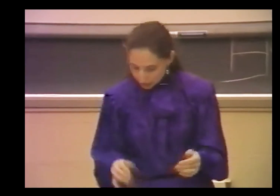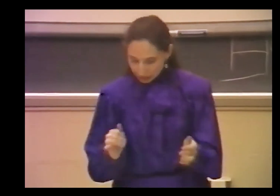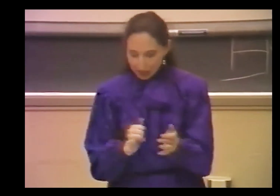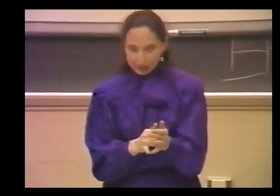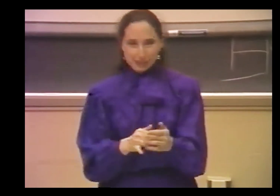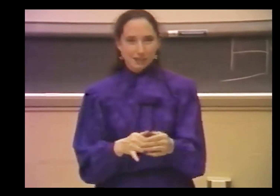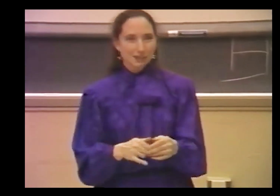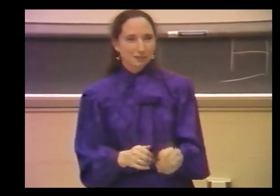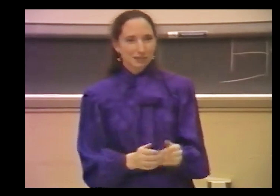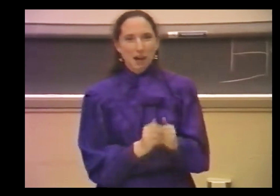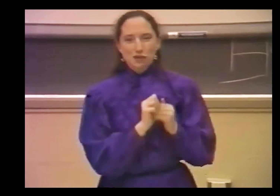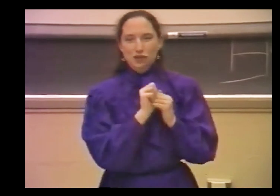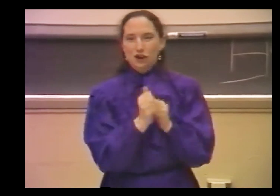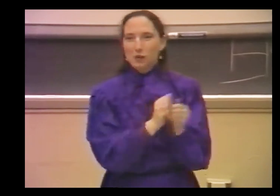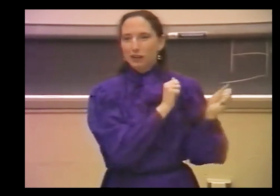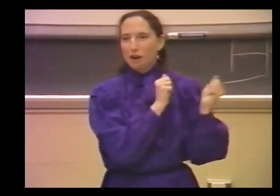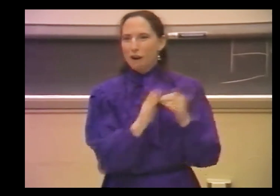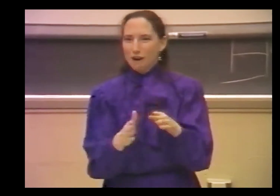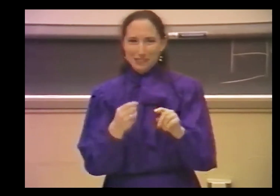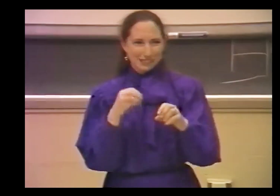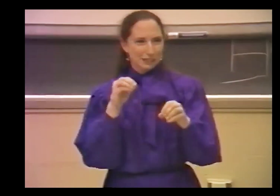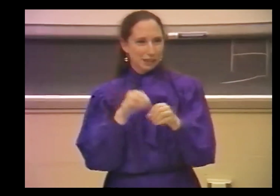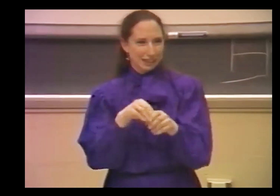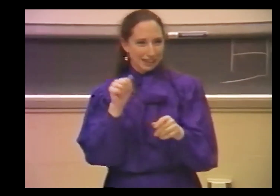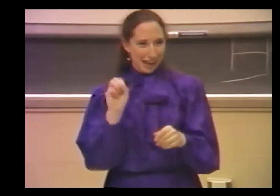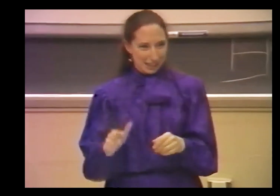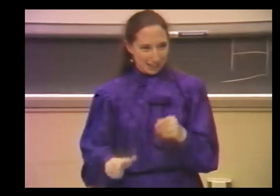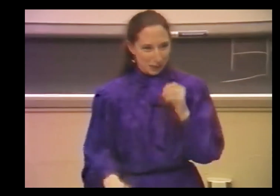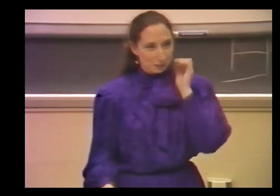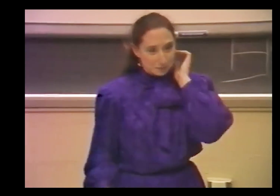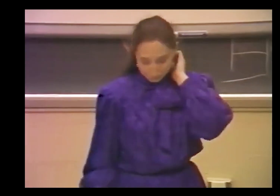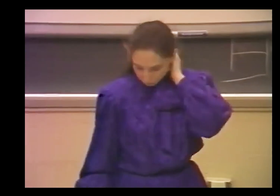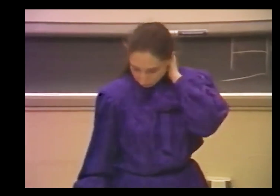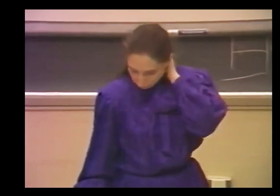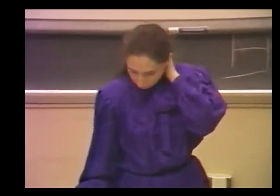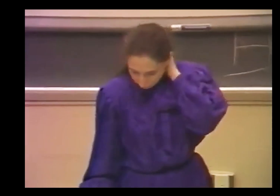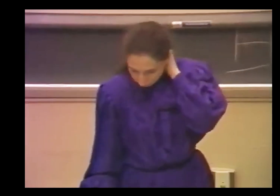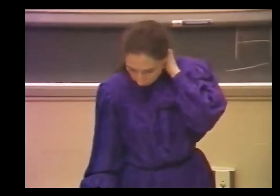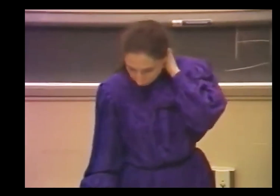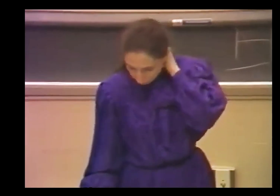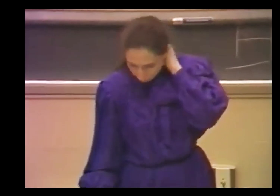and that's showing cause in ASL.